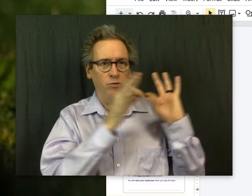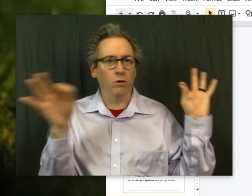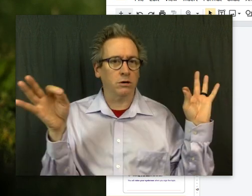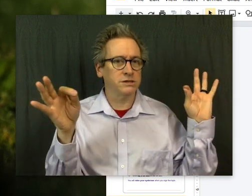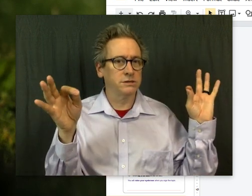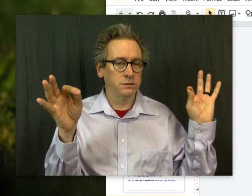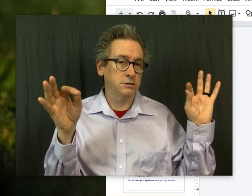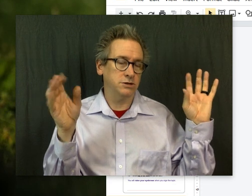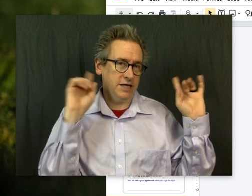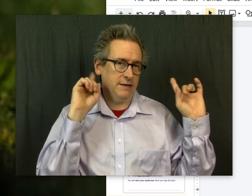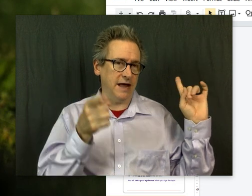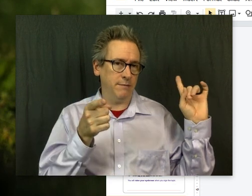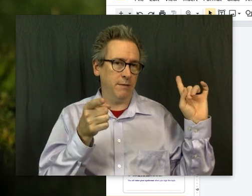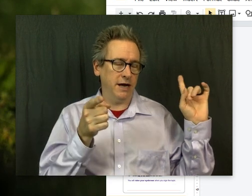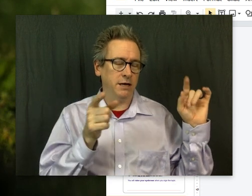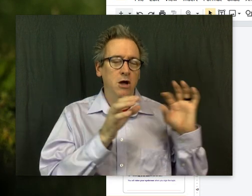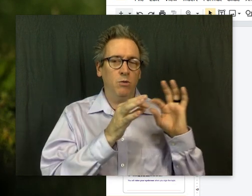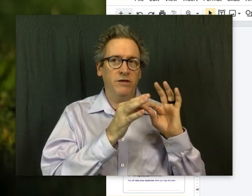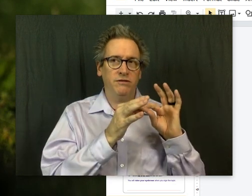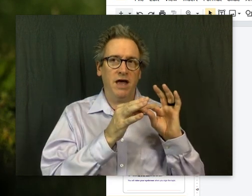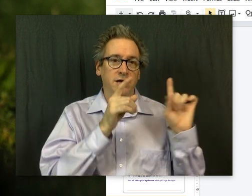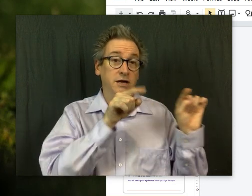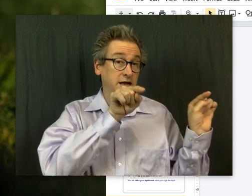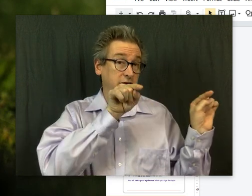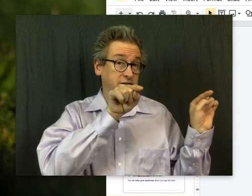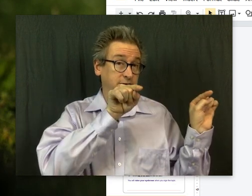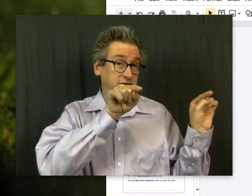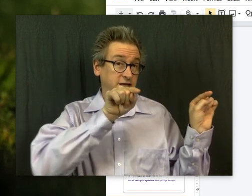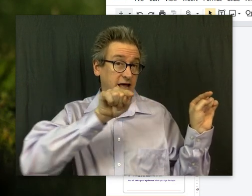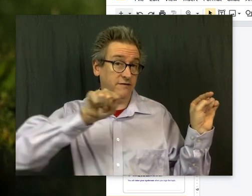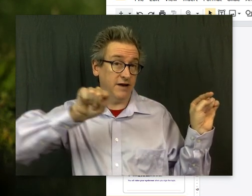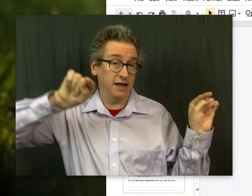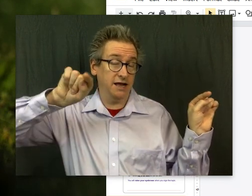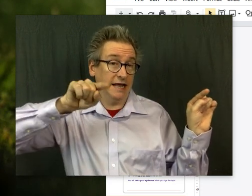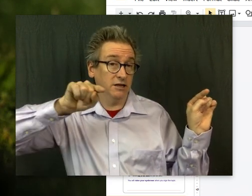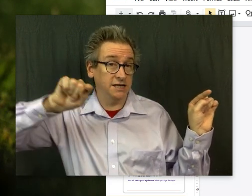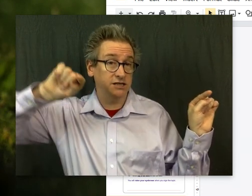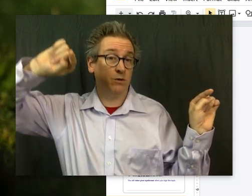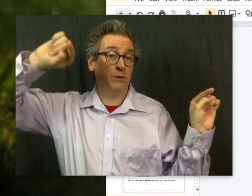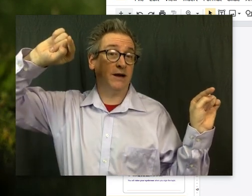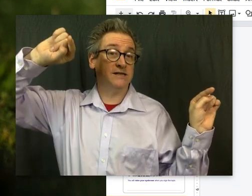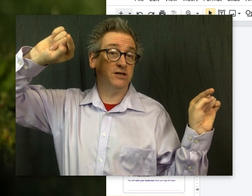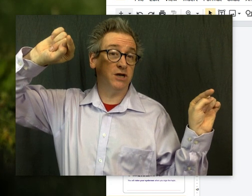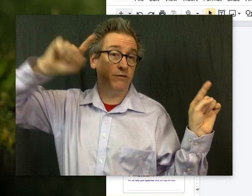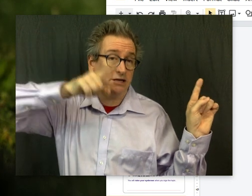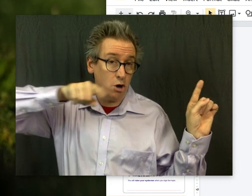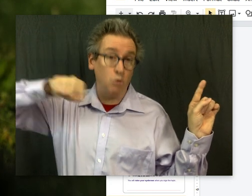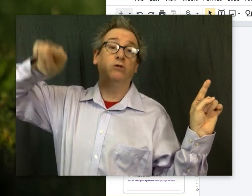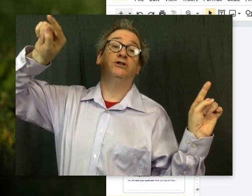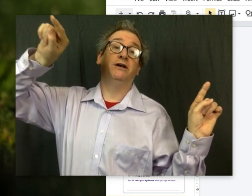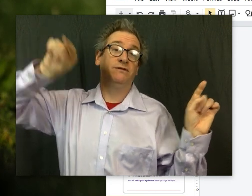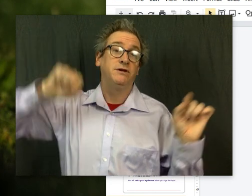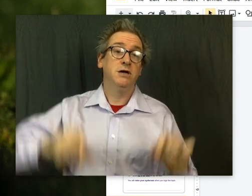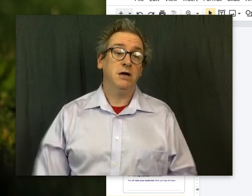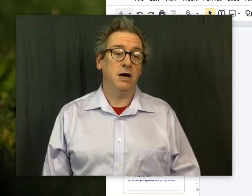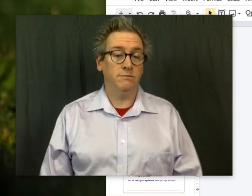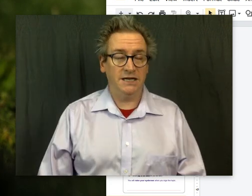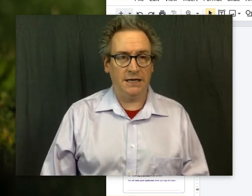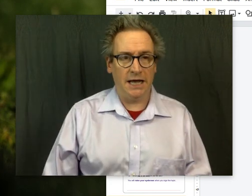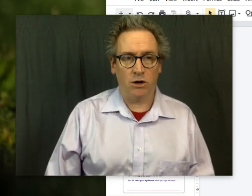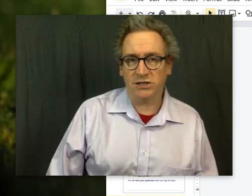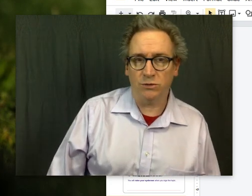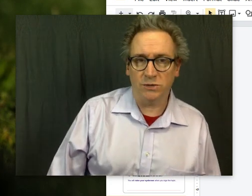with words to keep that in mind. And especially in the end of an English sentence where we raise the tone, that tone will shift